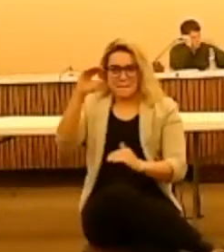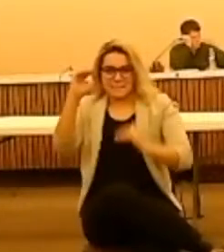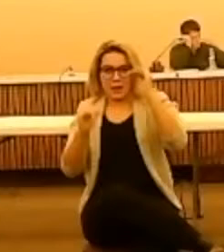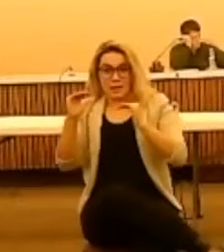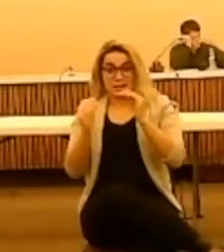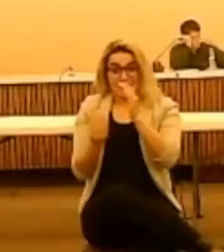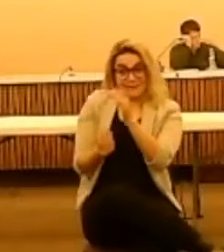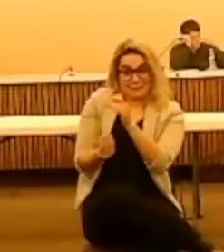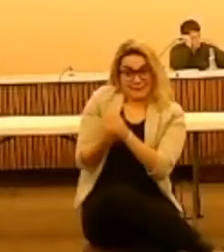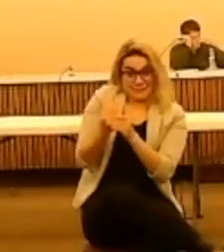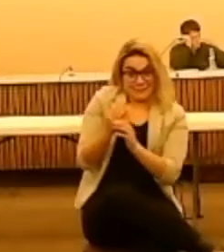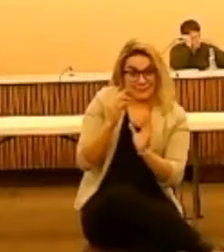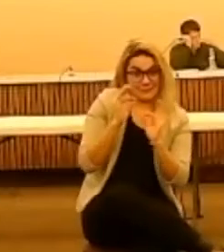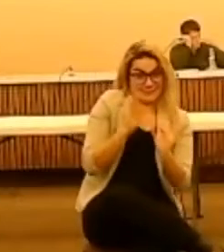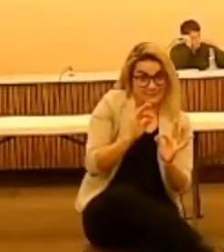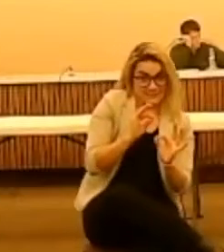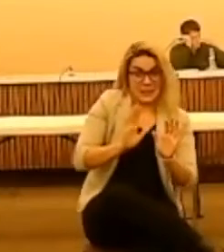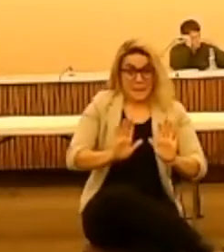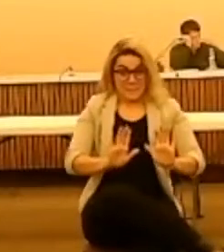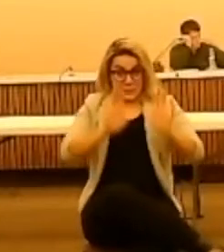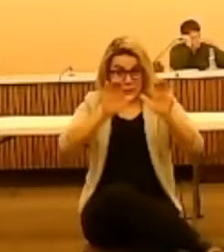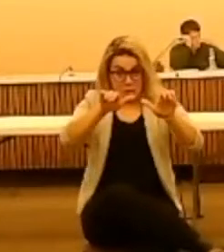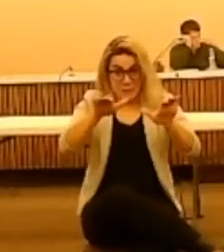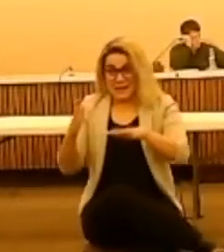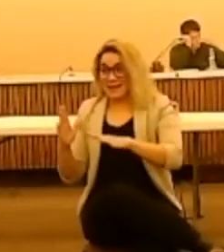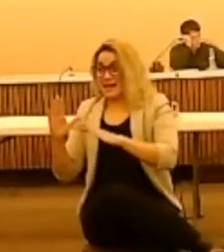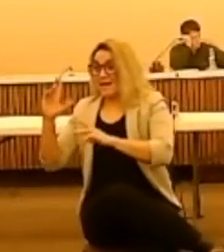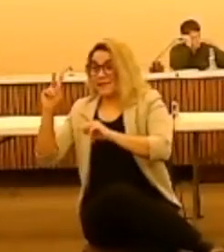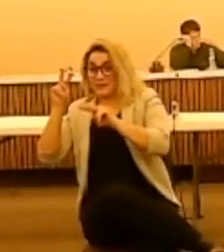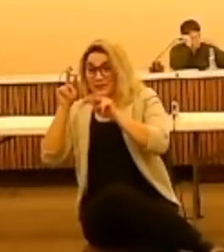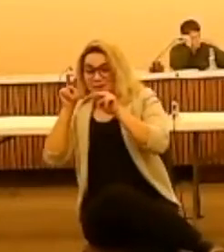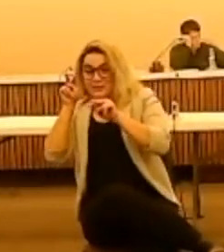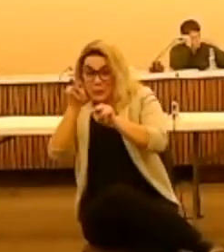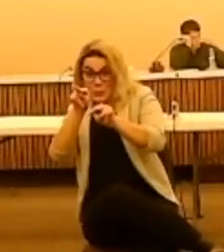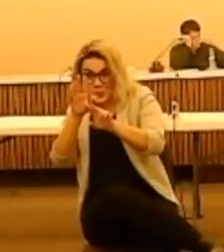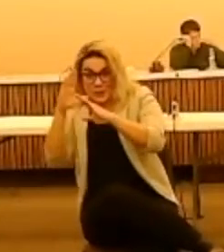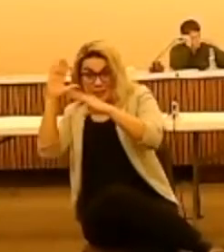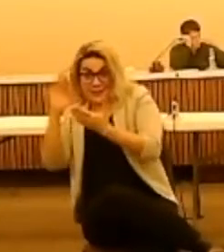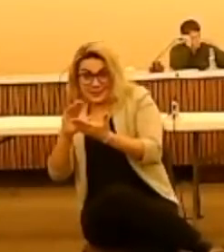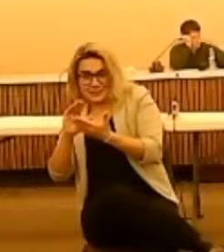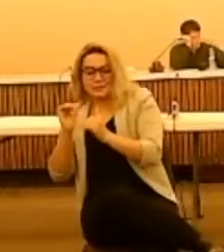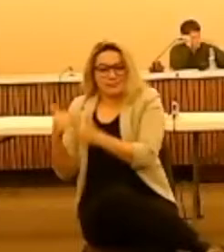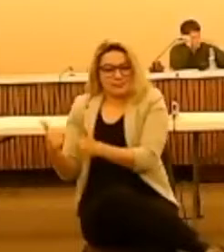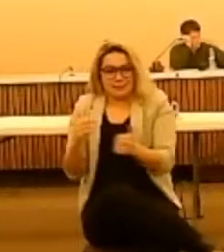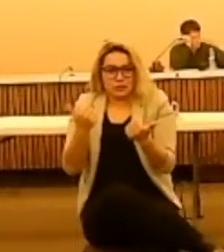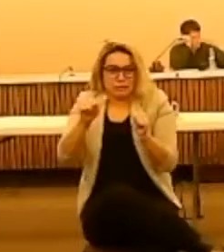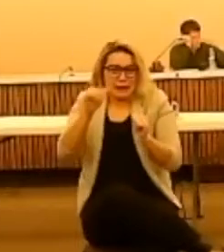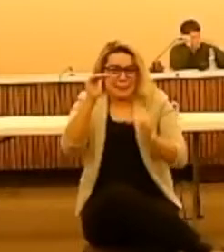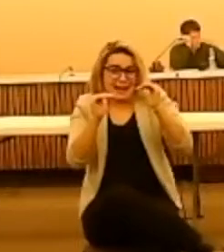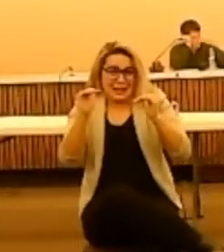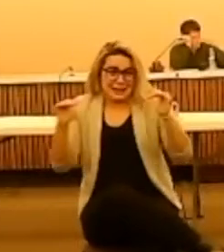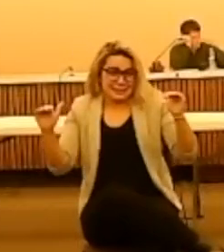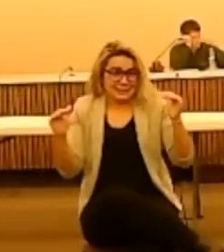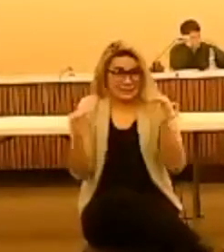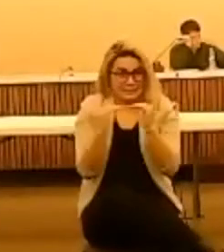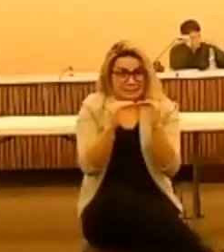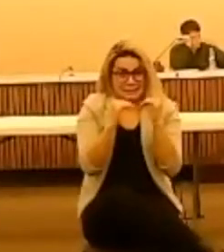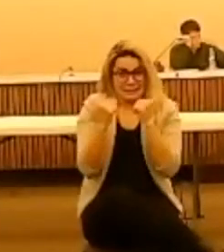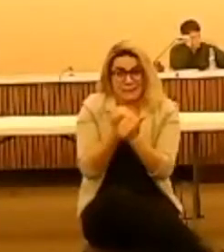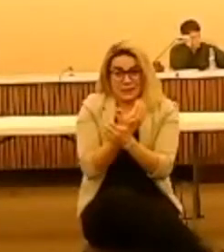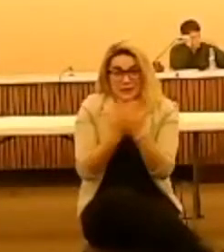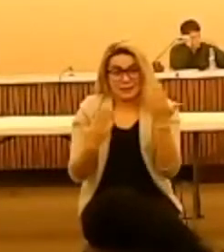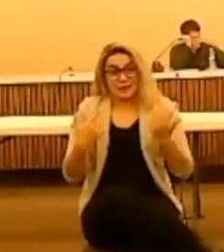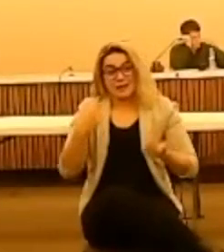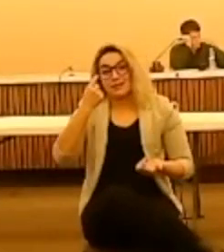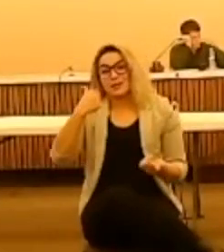there's an area where extending the berm makes sense, then of course we would do that. You know, we have, you know, topsoil that we have to provide a home